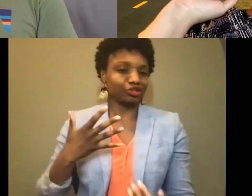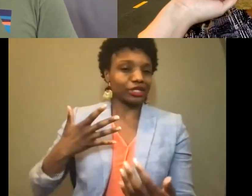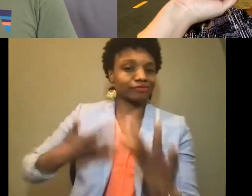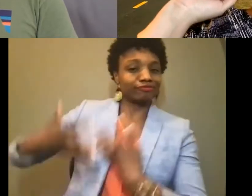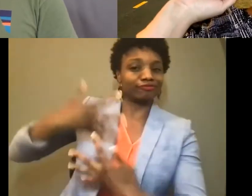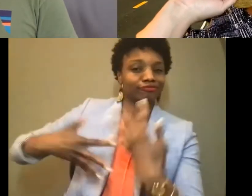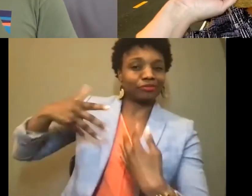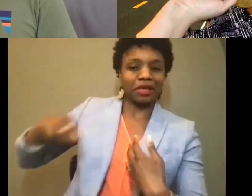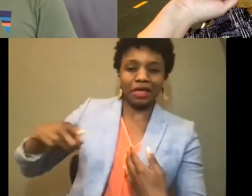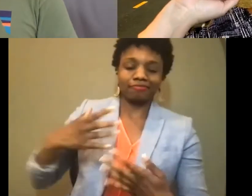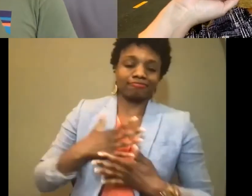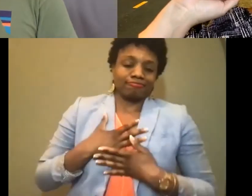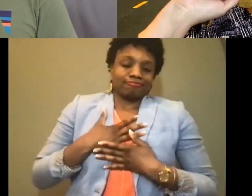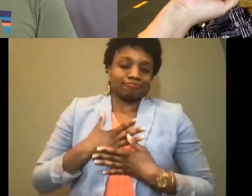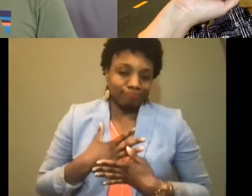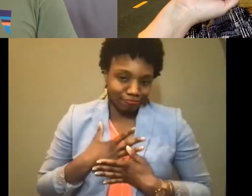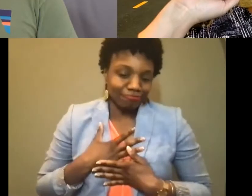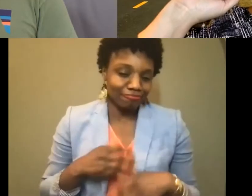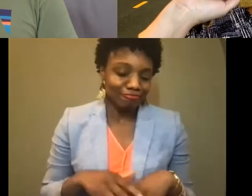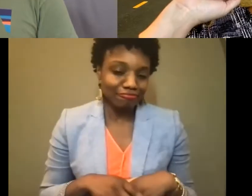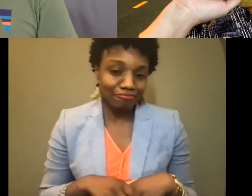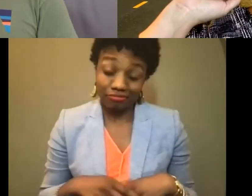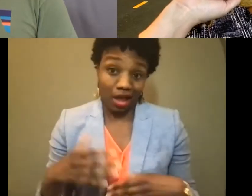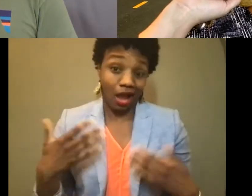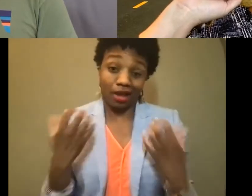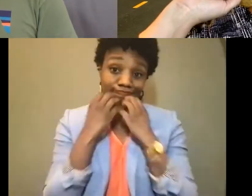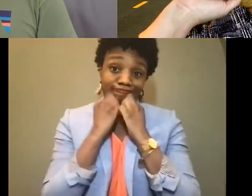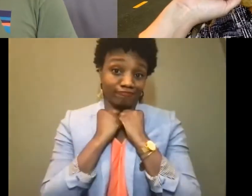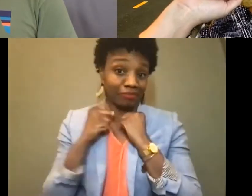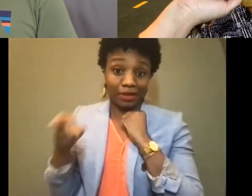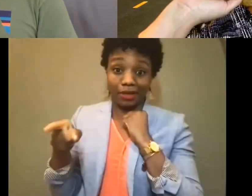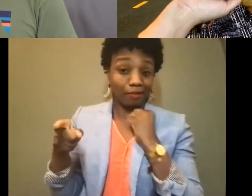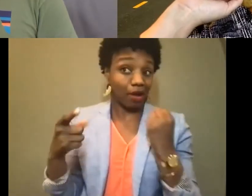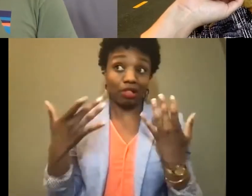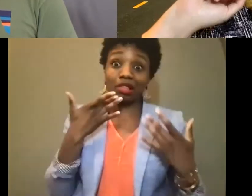And I just am so appreciative that I got to spend a couple of years with him.